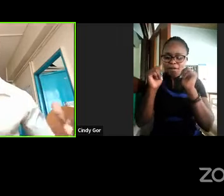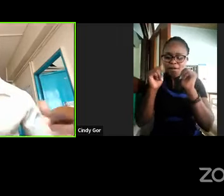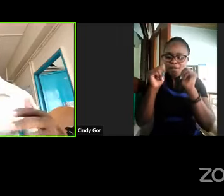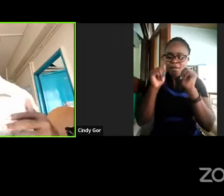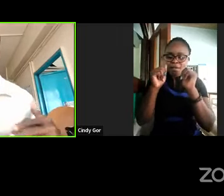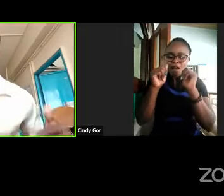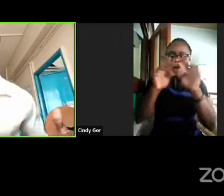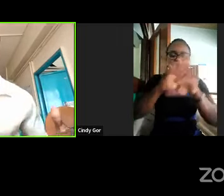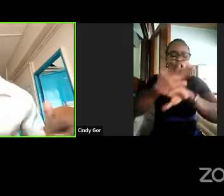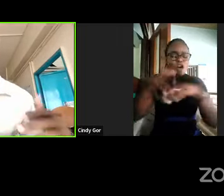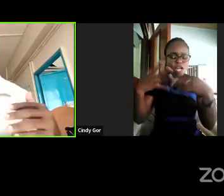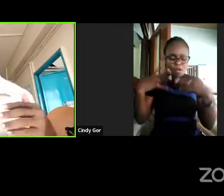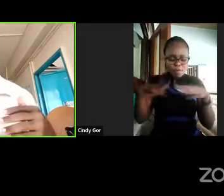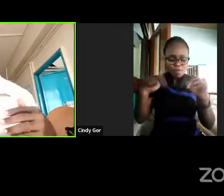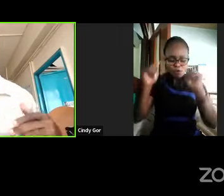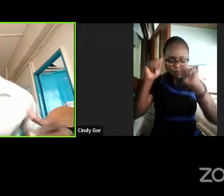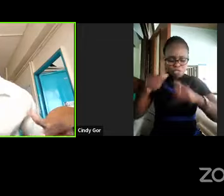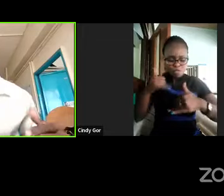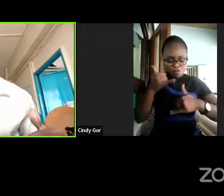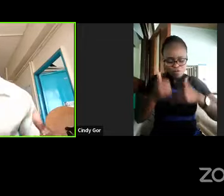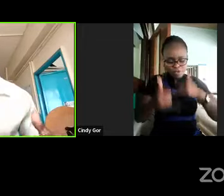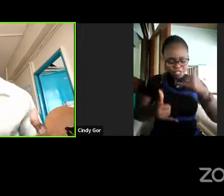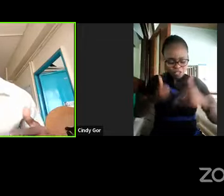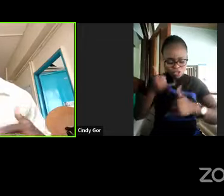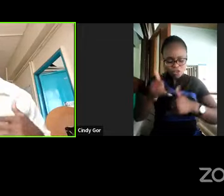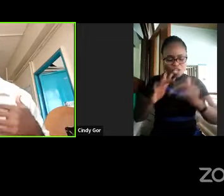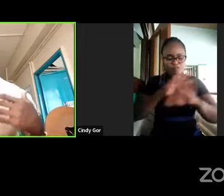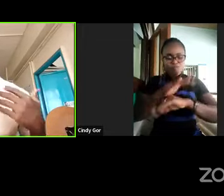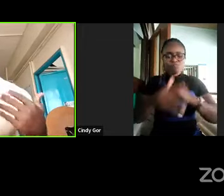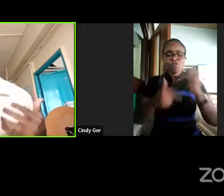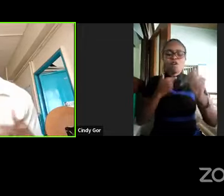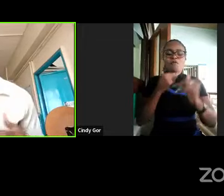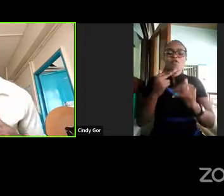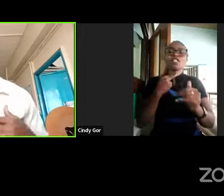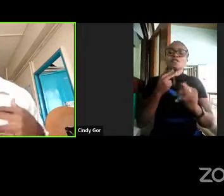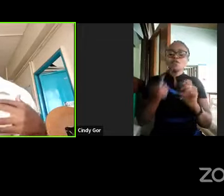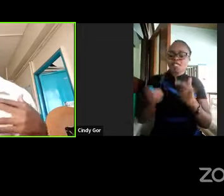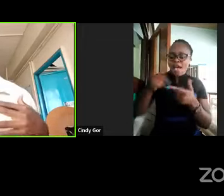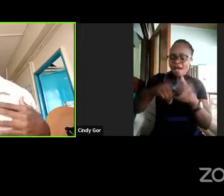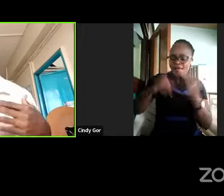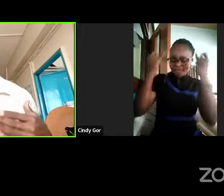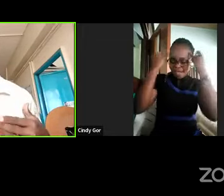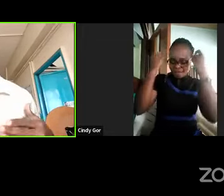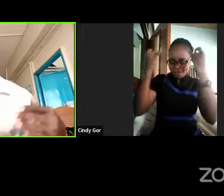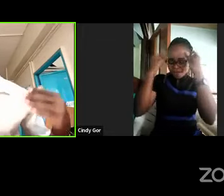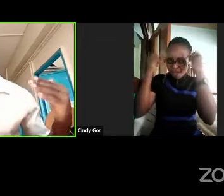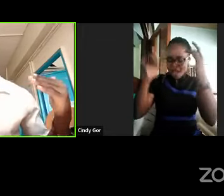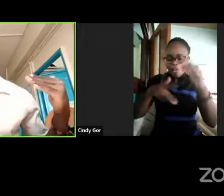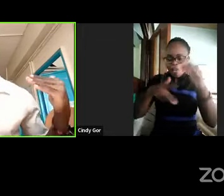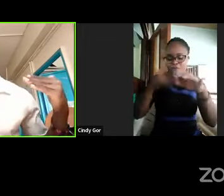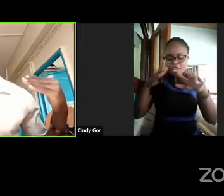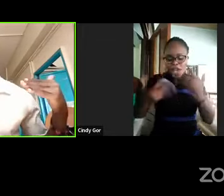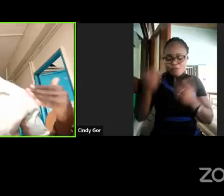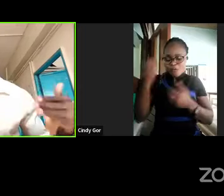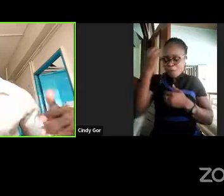have a beautiful and empowering environment to just enjoy and also be able to participate